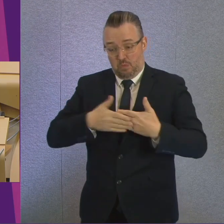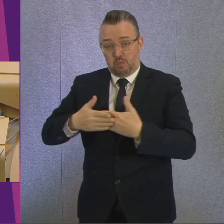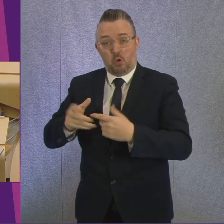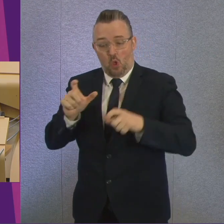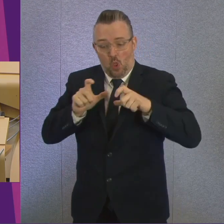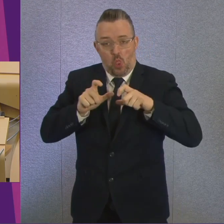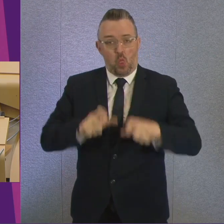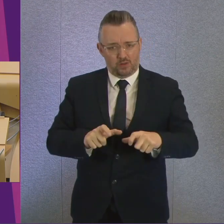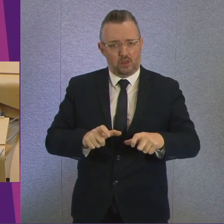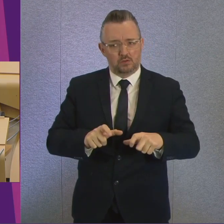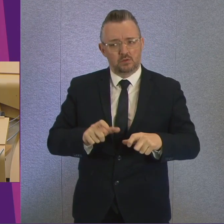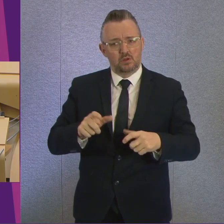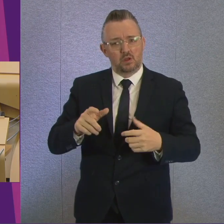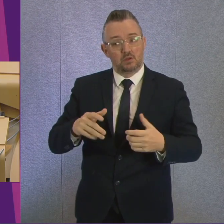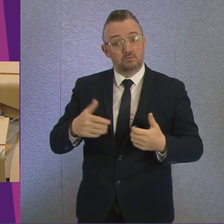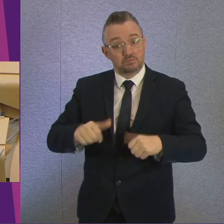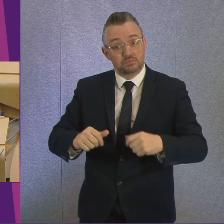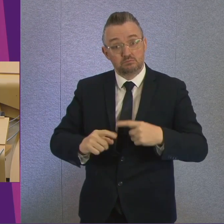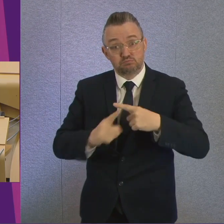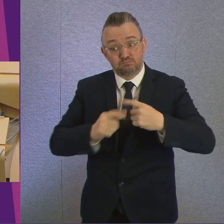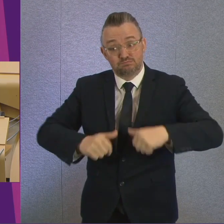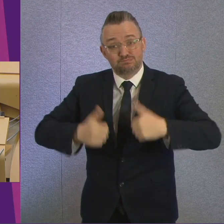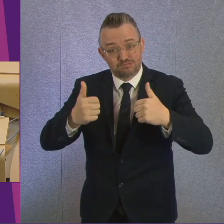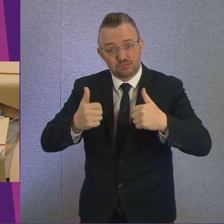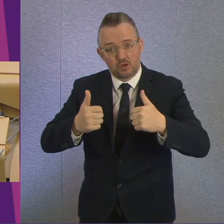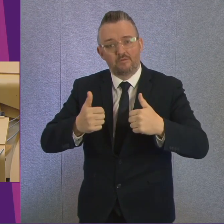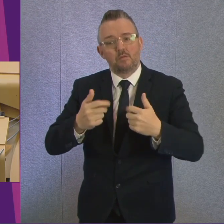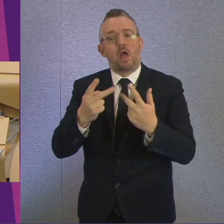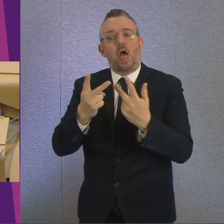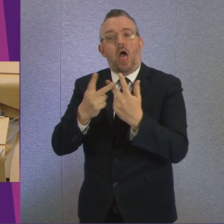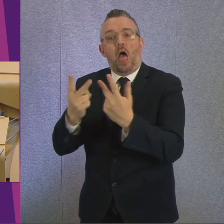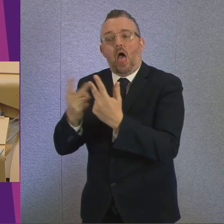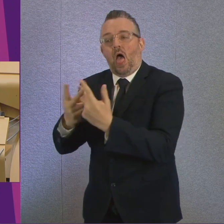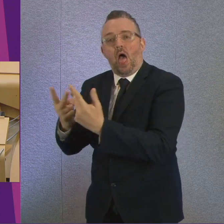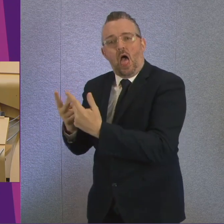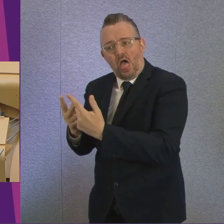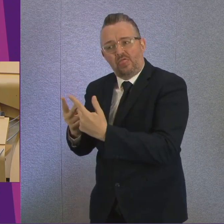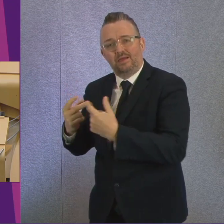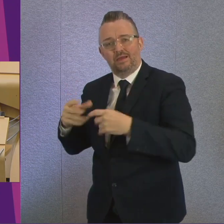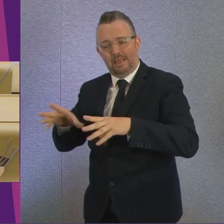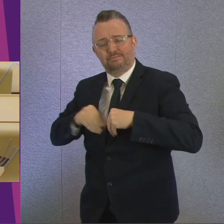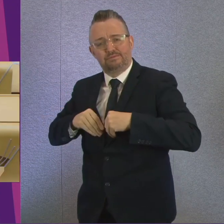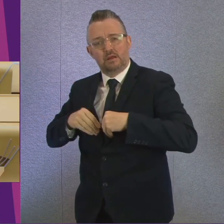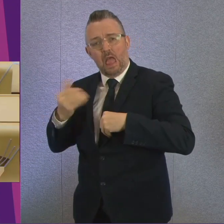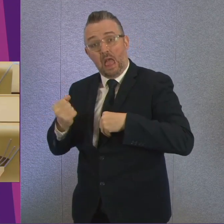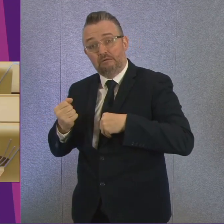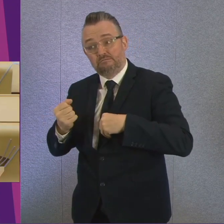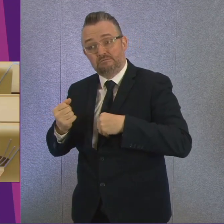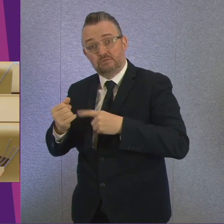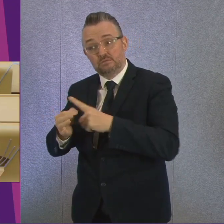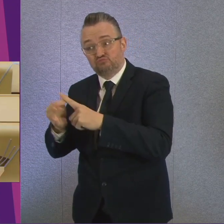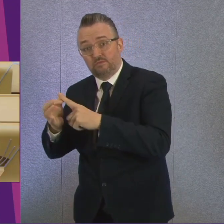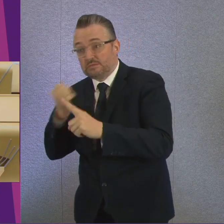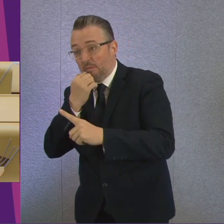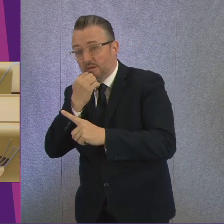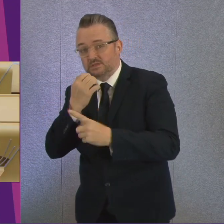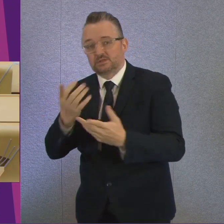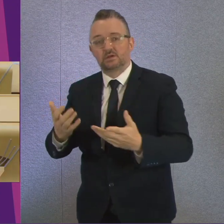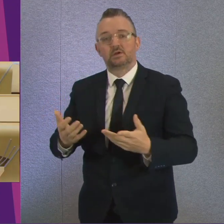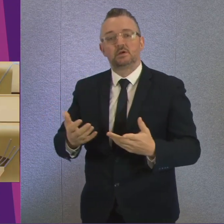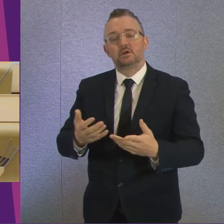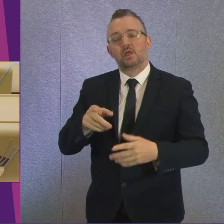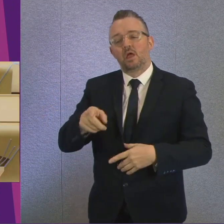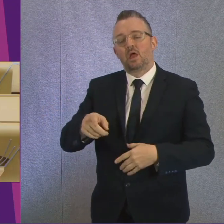of deaths from infectious diseases other than COVID-19, such as pneumonia and influenza? Cabinet Secretary. No, we